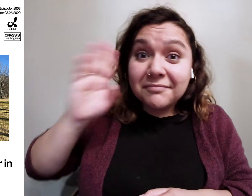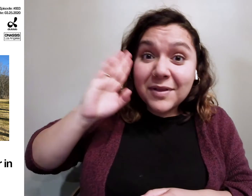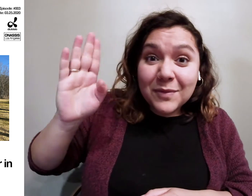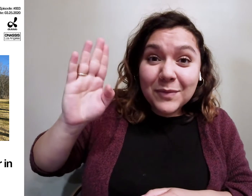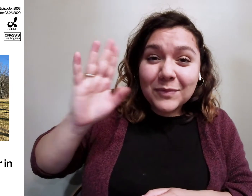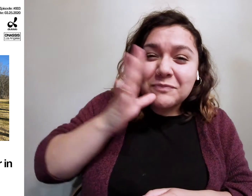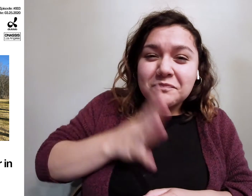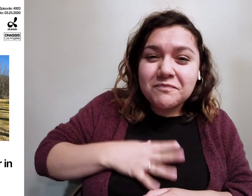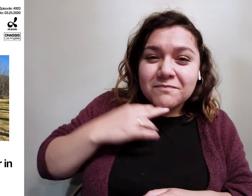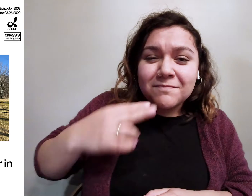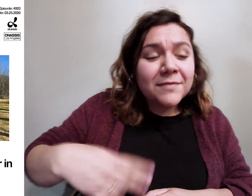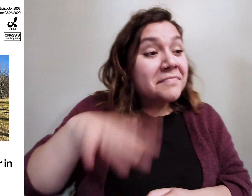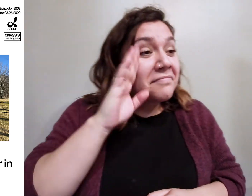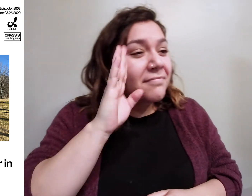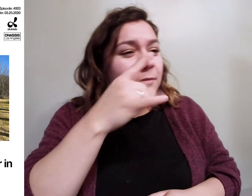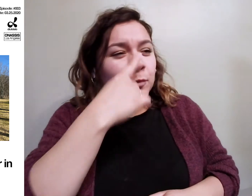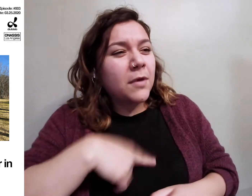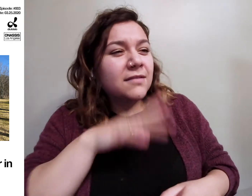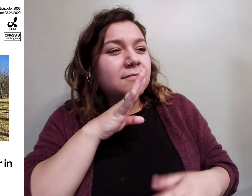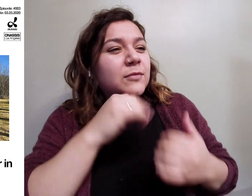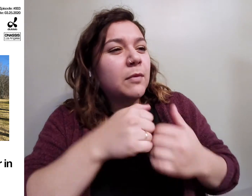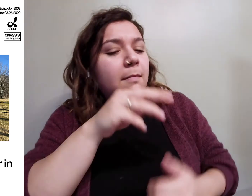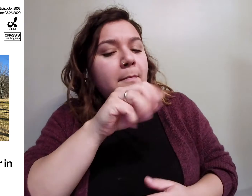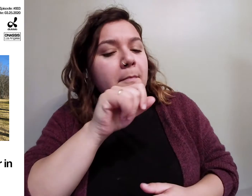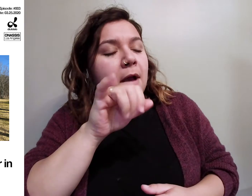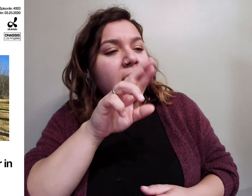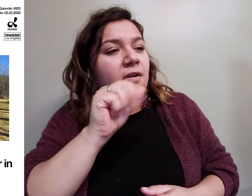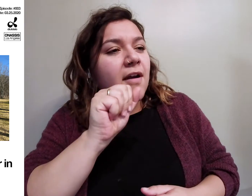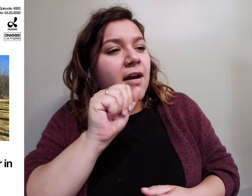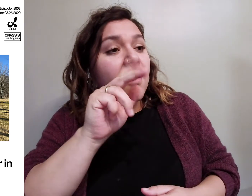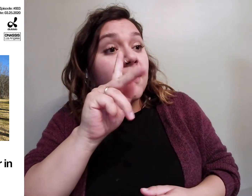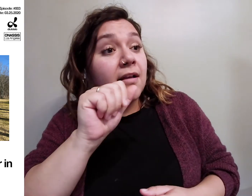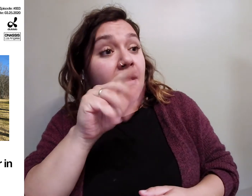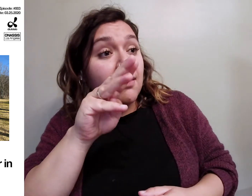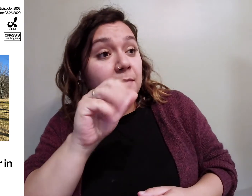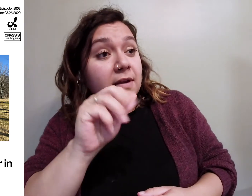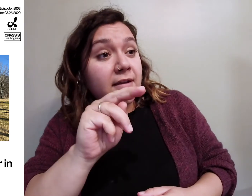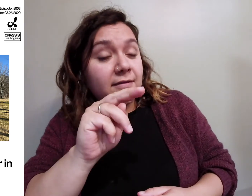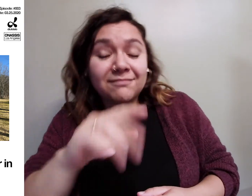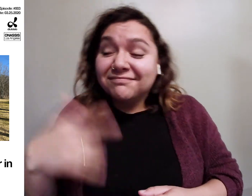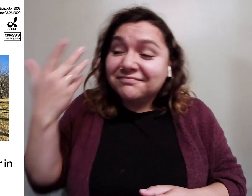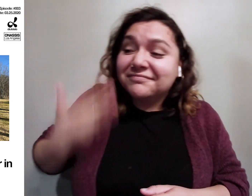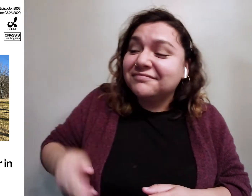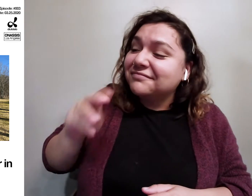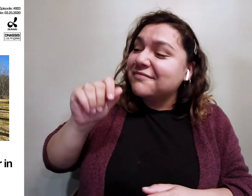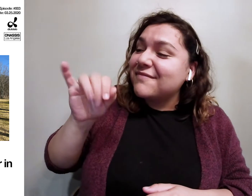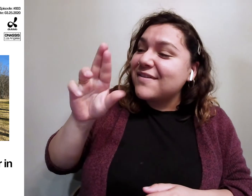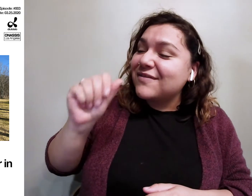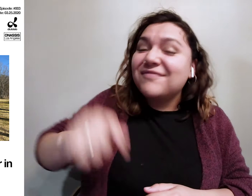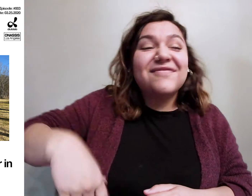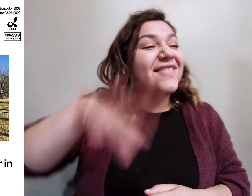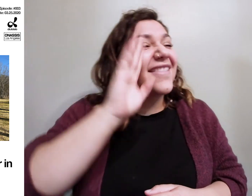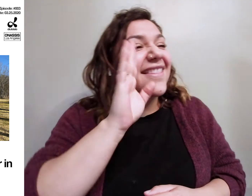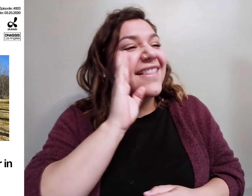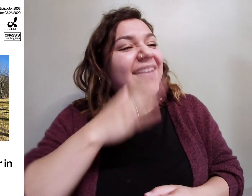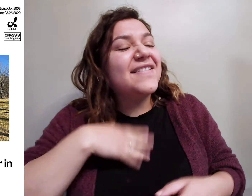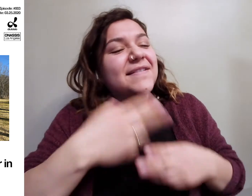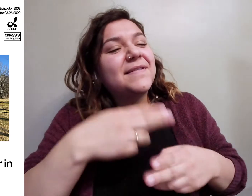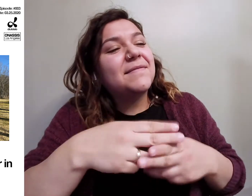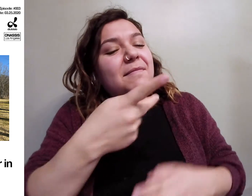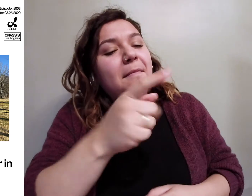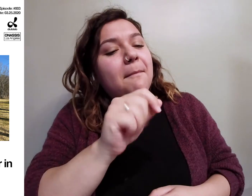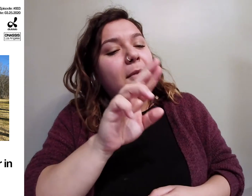Hello. Hello, can I please speak with Maira Kalman? This is Maira. Maira, hello, this is